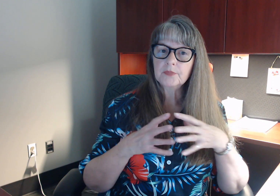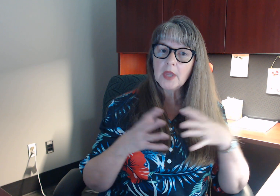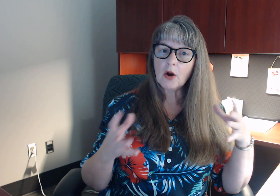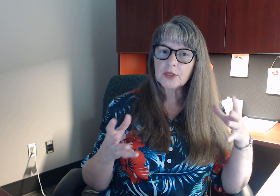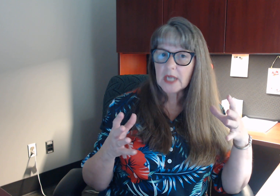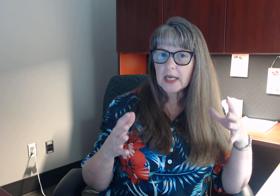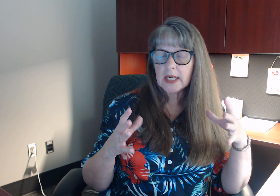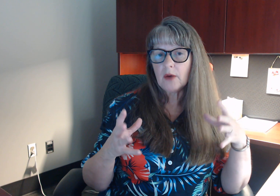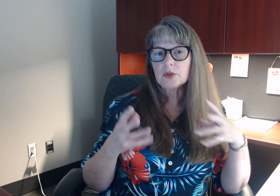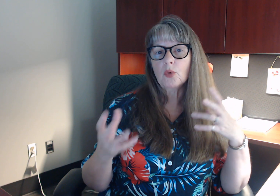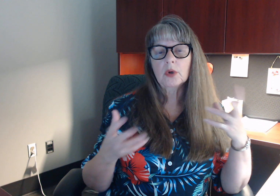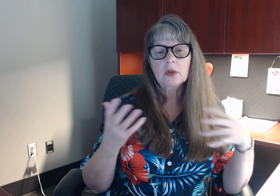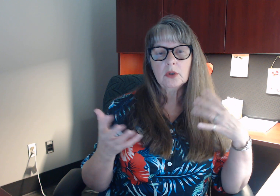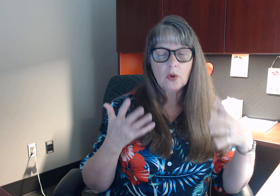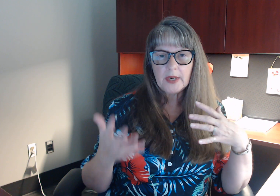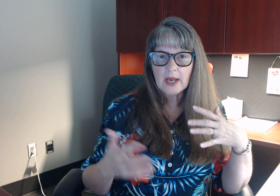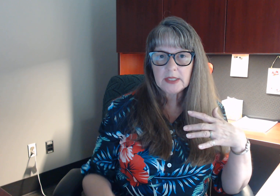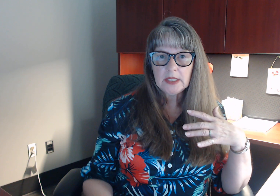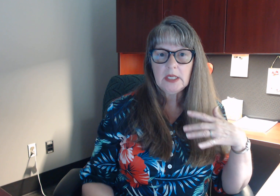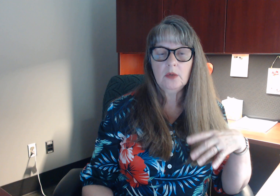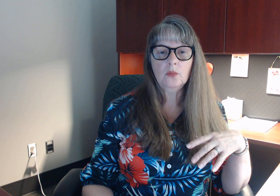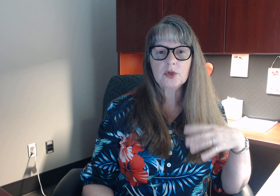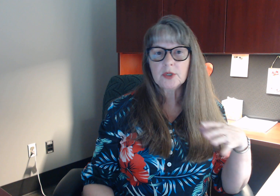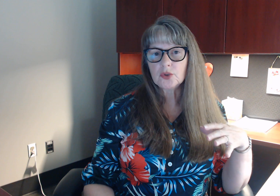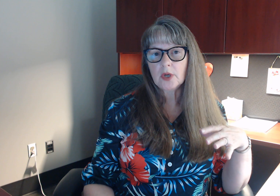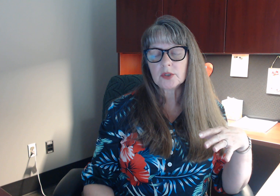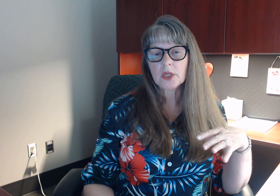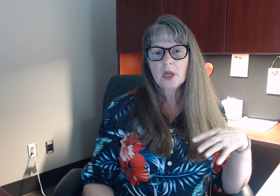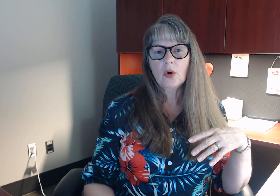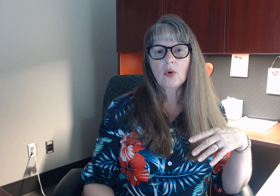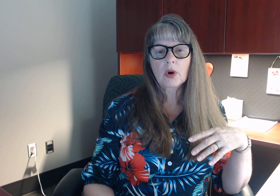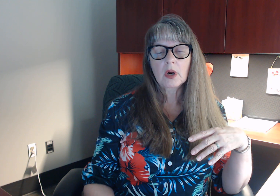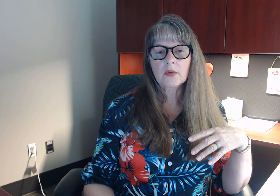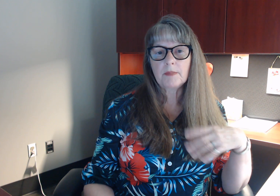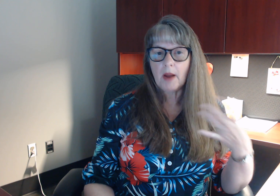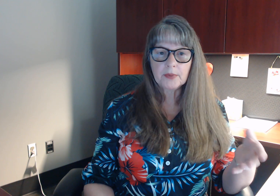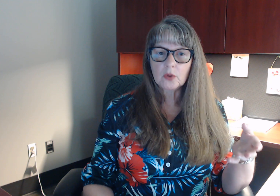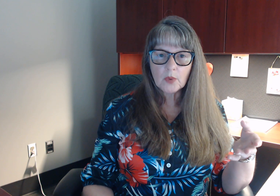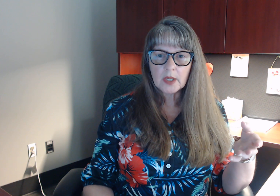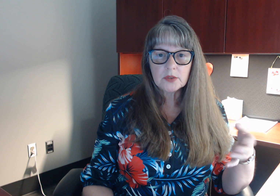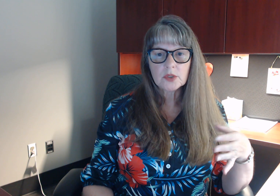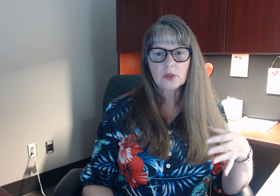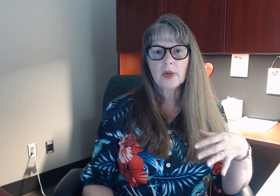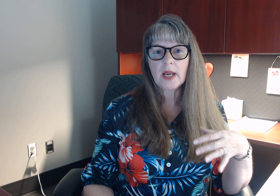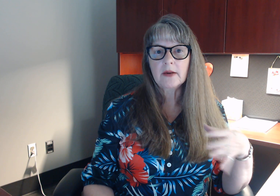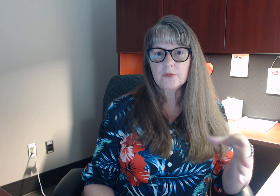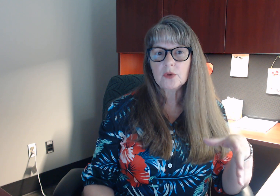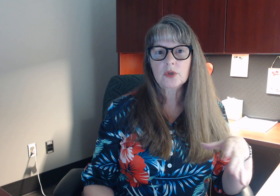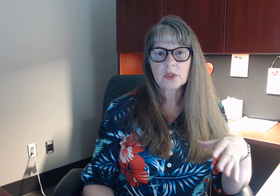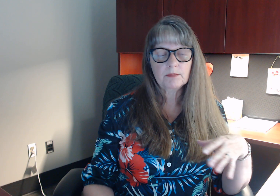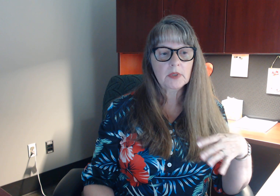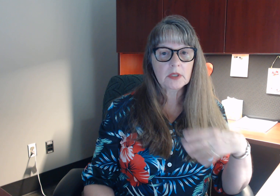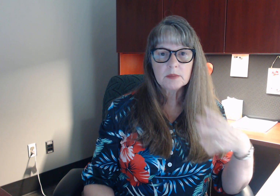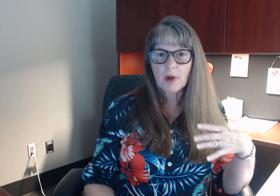our society now is more going out to eat, and which restaurants or the popular ones, or what kind of food is